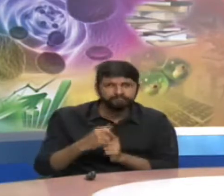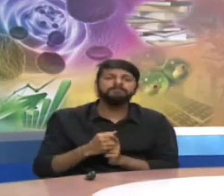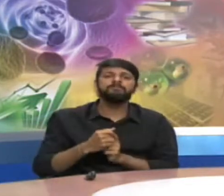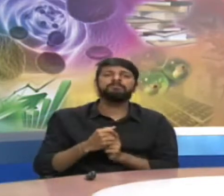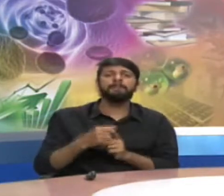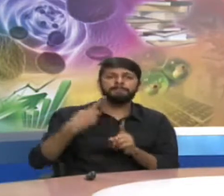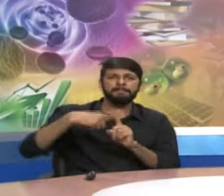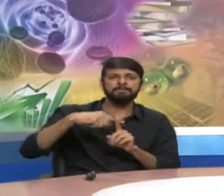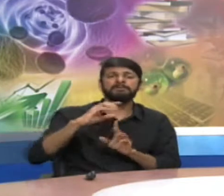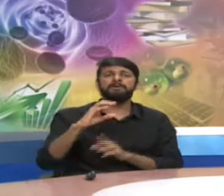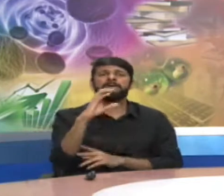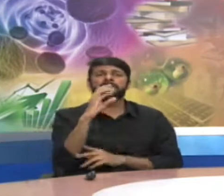statues,